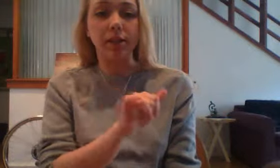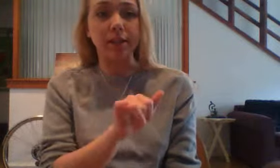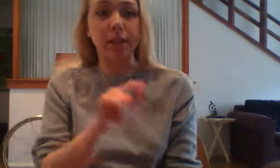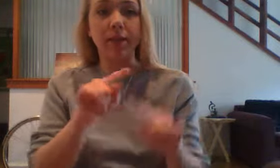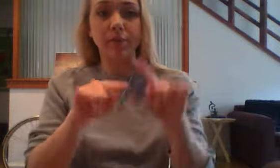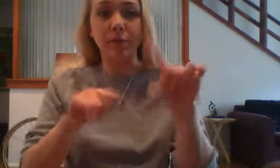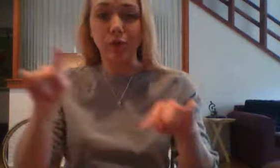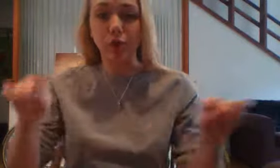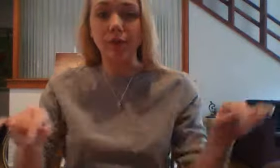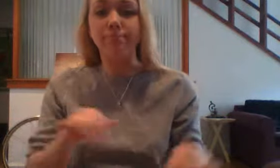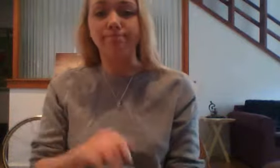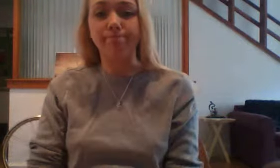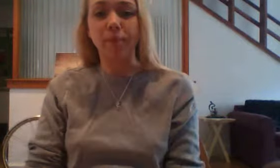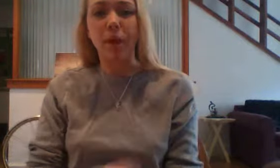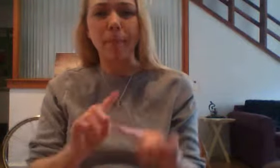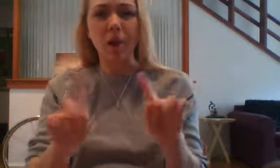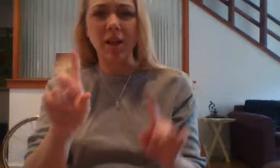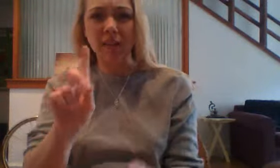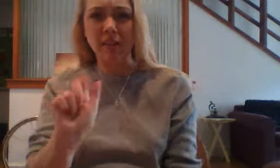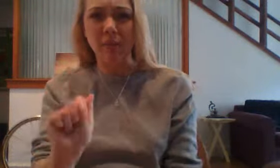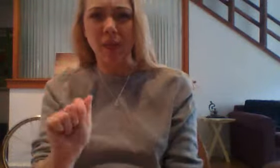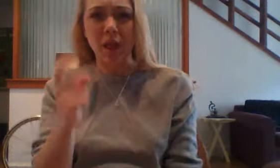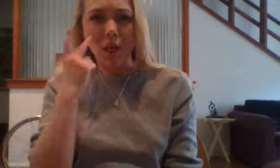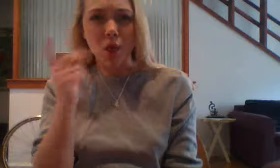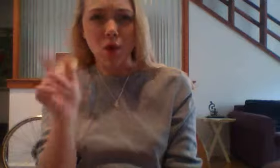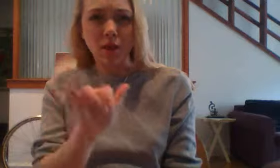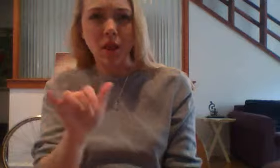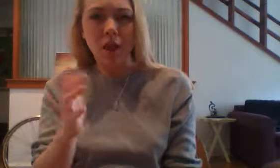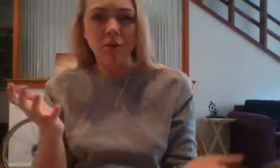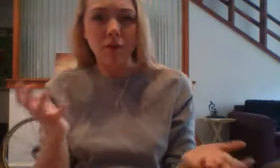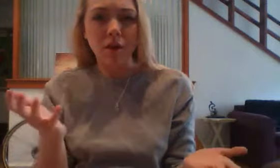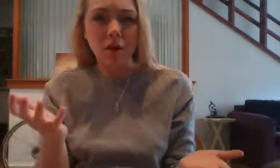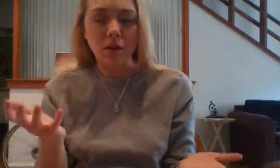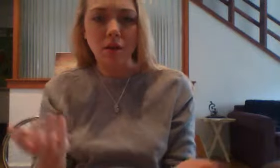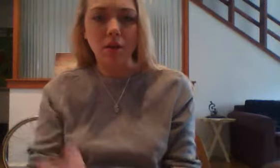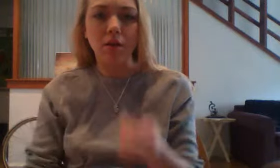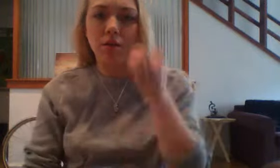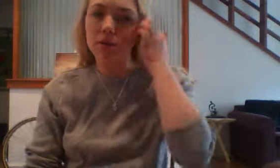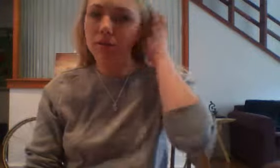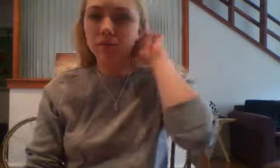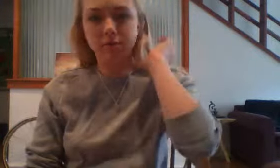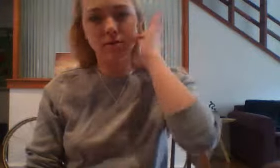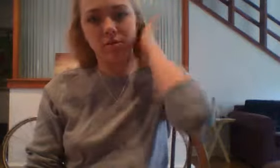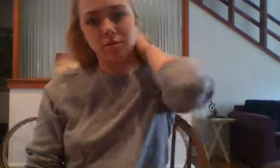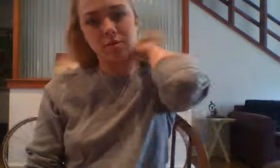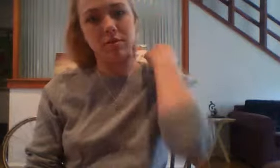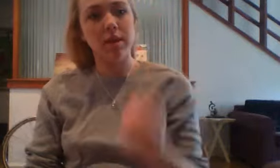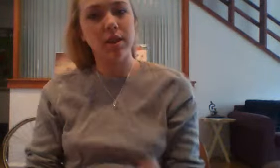diversity. But what does disability look like? Some of those other graphics in here are what it looks like. This is what disability looks